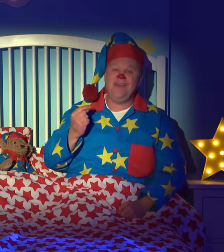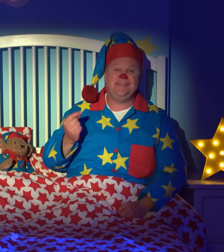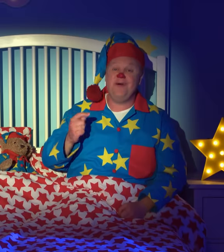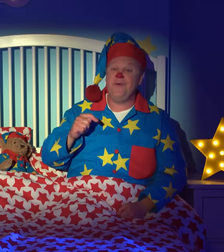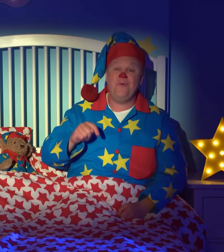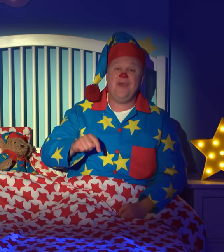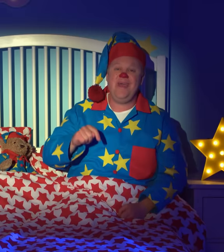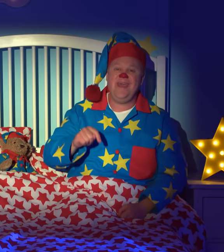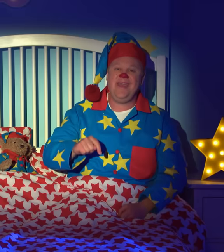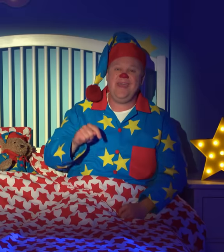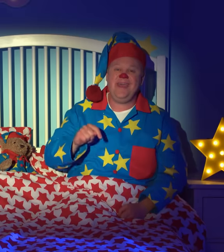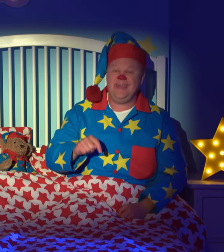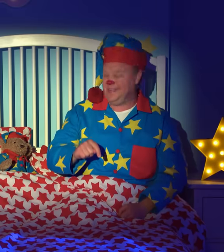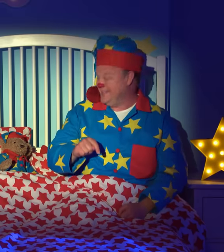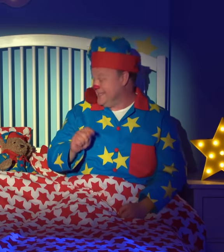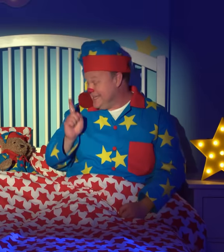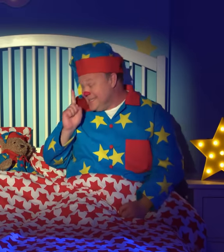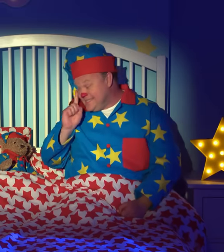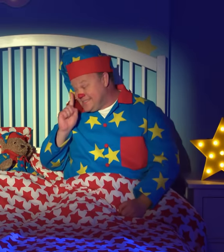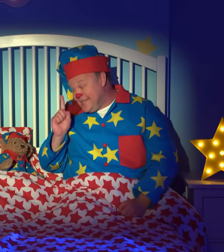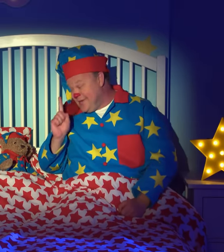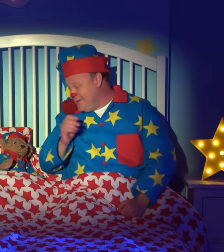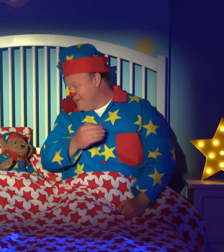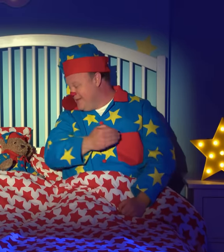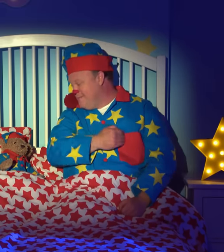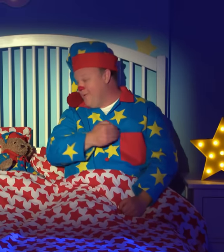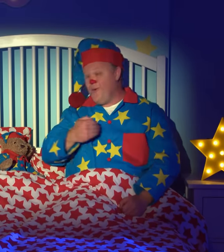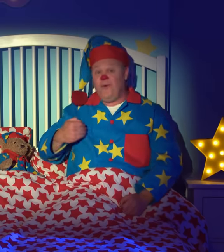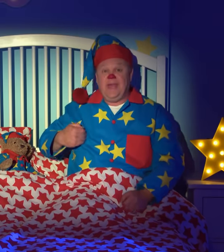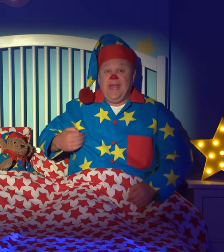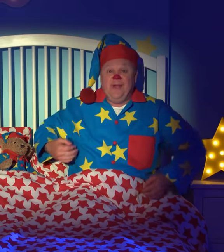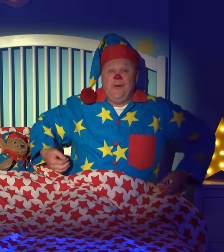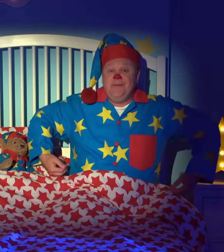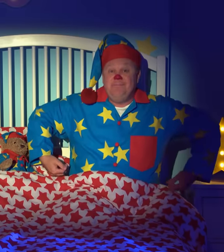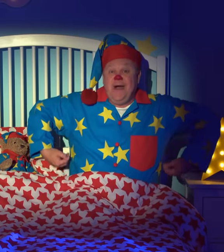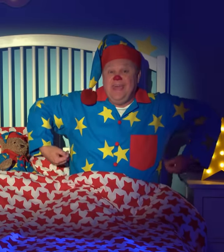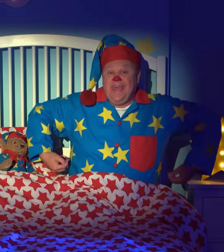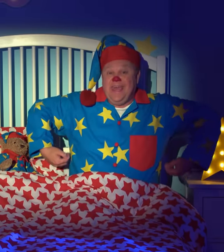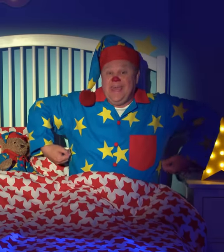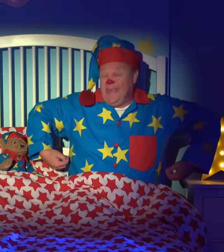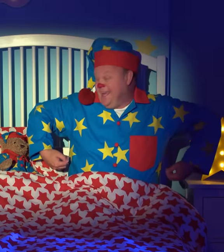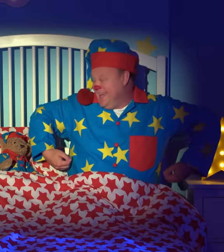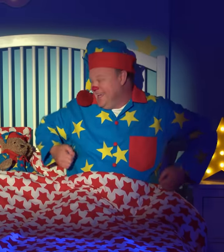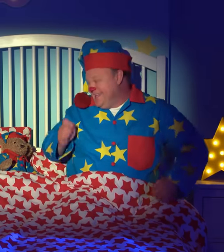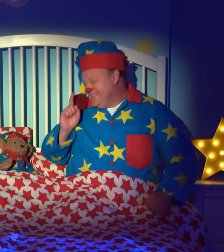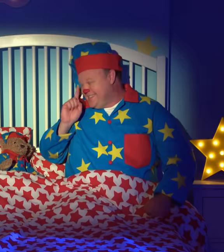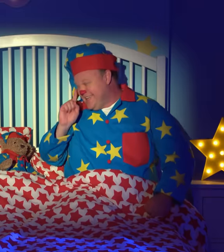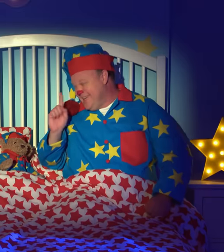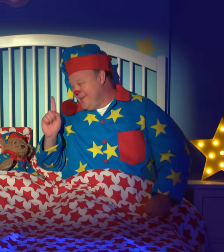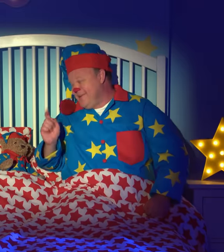night away. See you in the morning, Lord Monkey. See you in